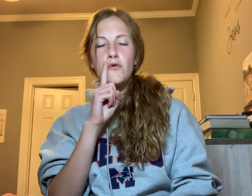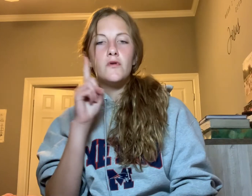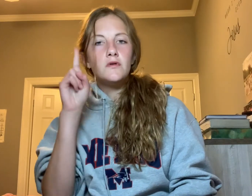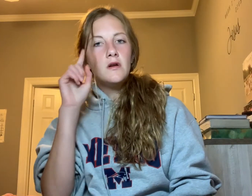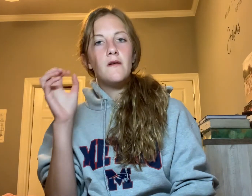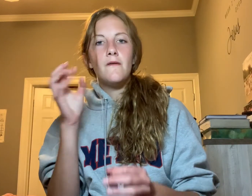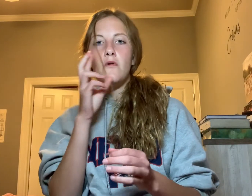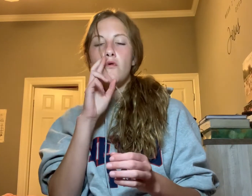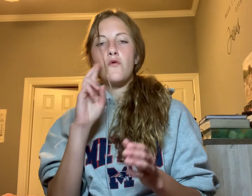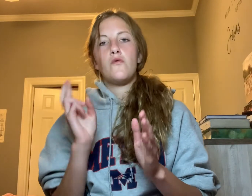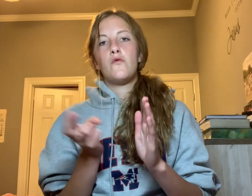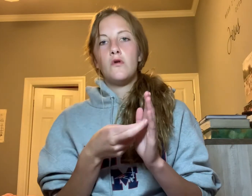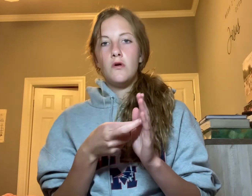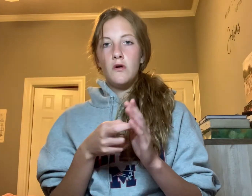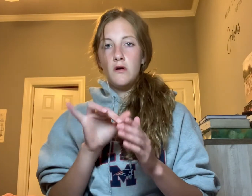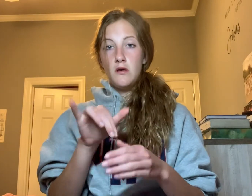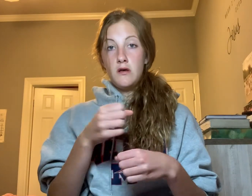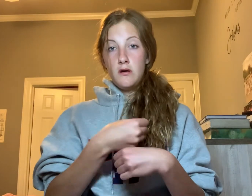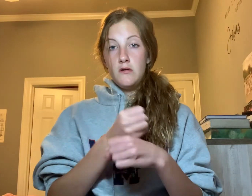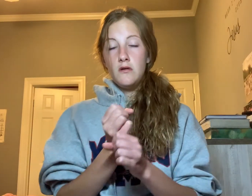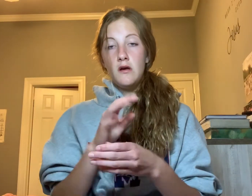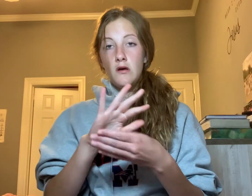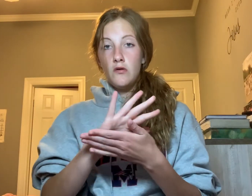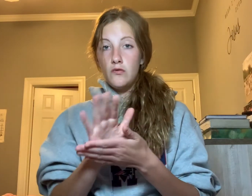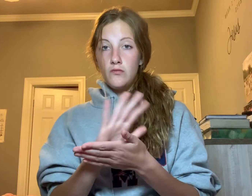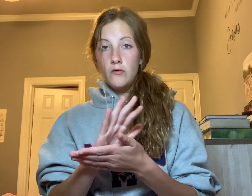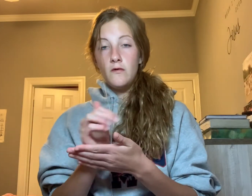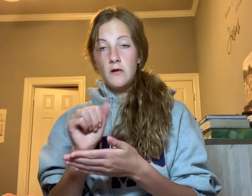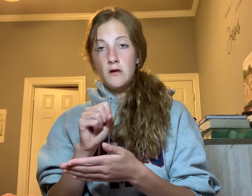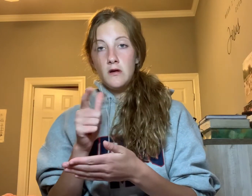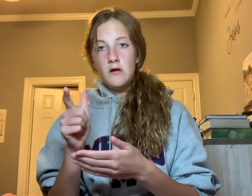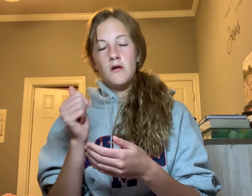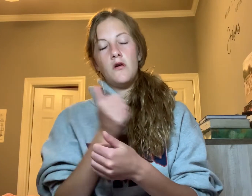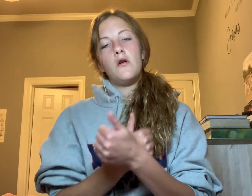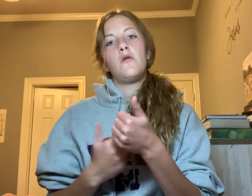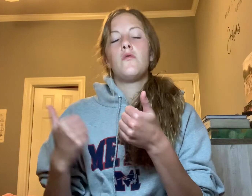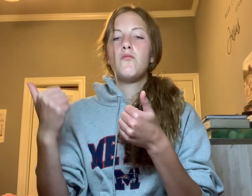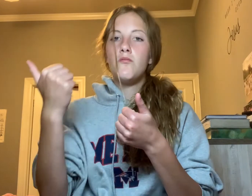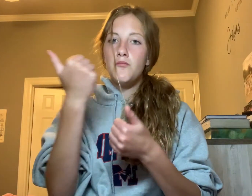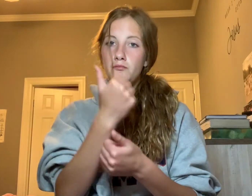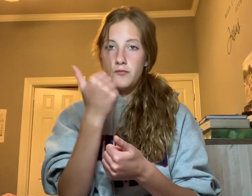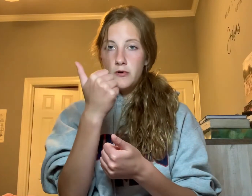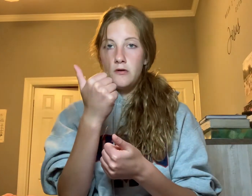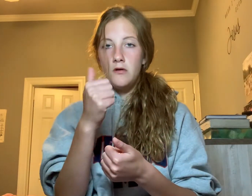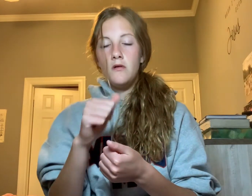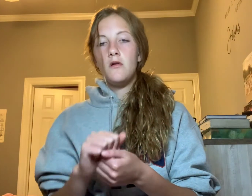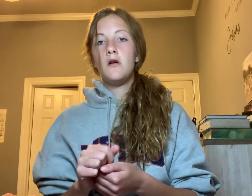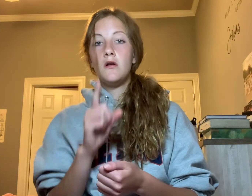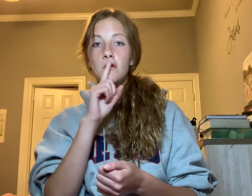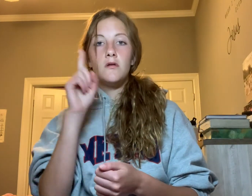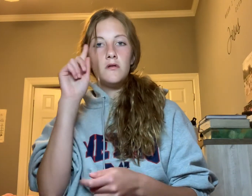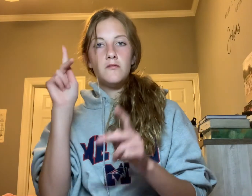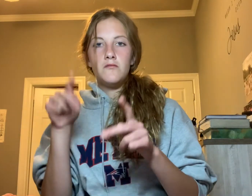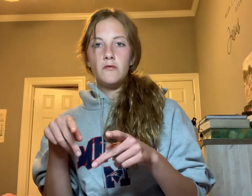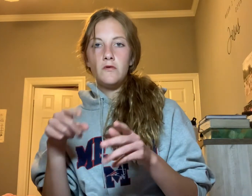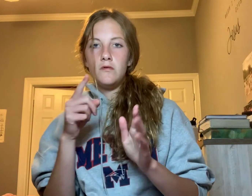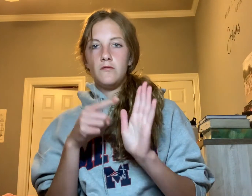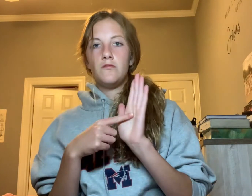for the deaf role. That created the movie ASL to be way better than most. And